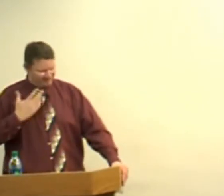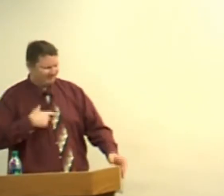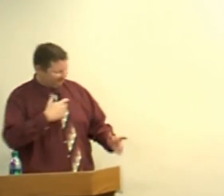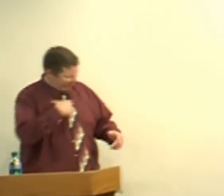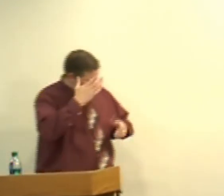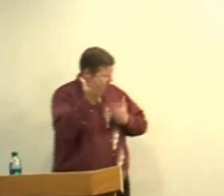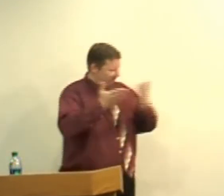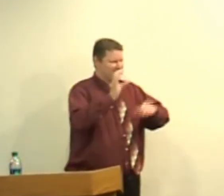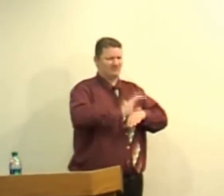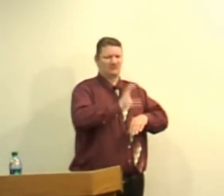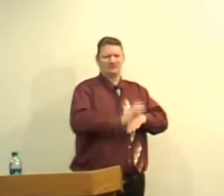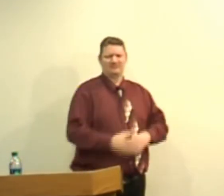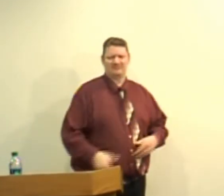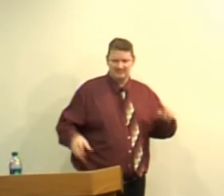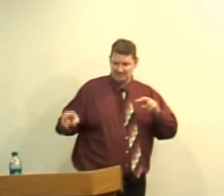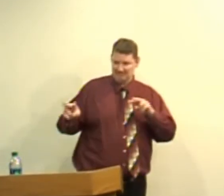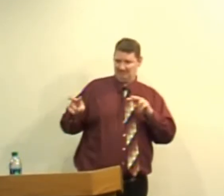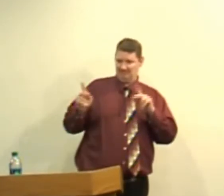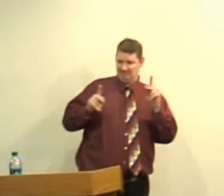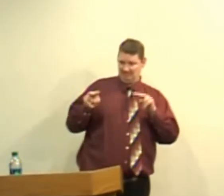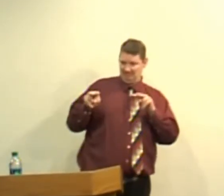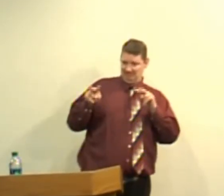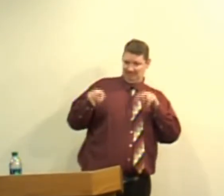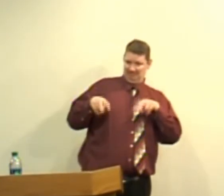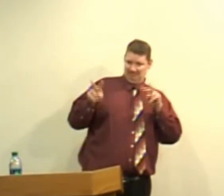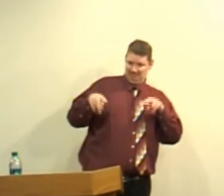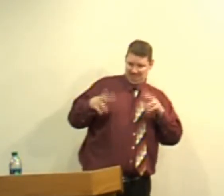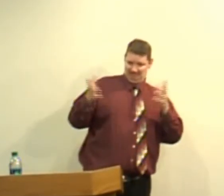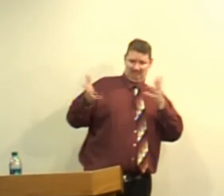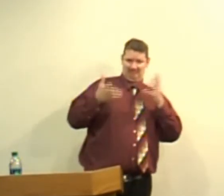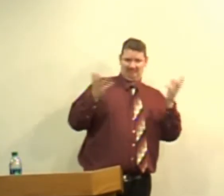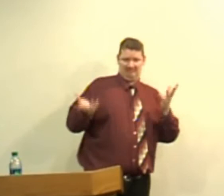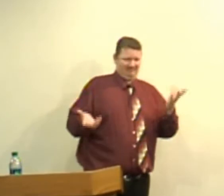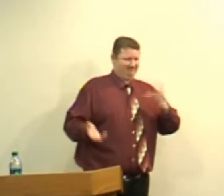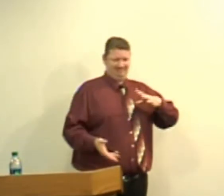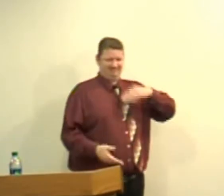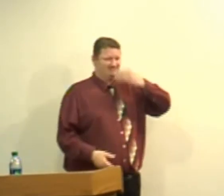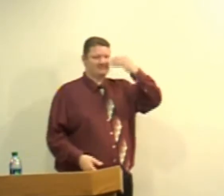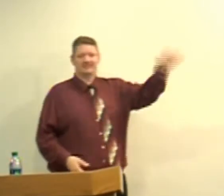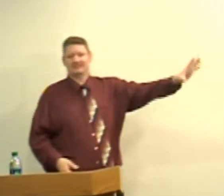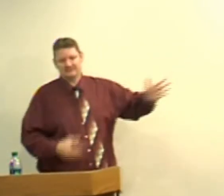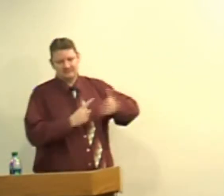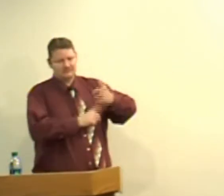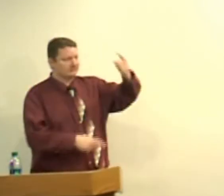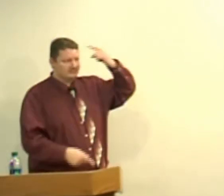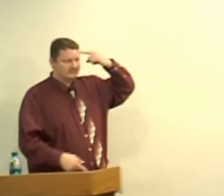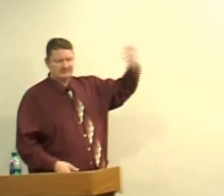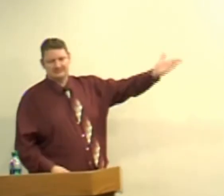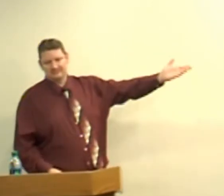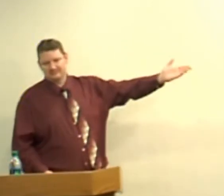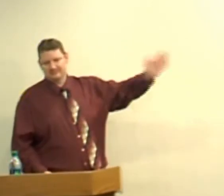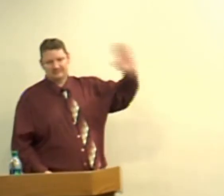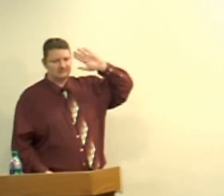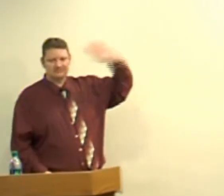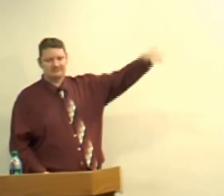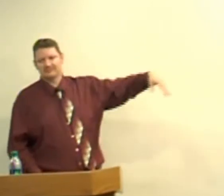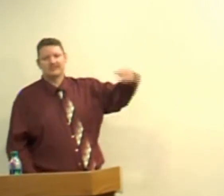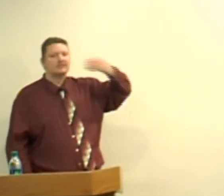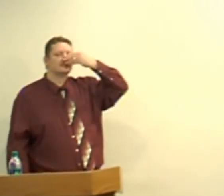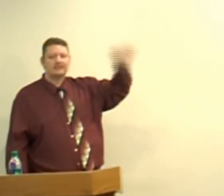this. We are to be happy to be just, yeah, I've been going to church to serve in my church. It doesn't matter if people look at you and ignore you and let you go.